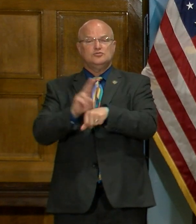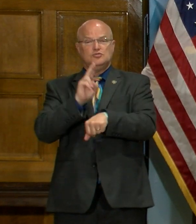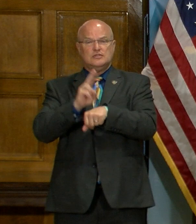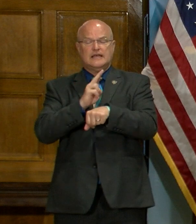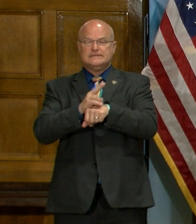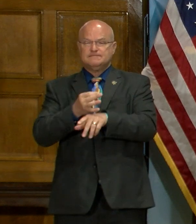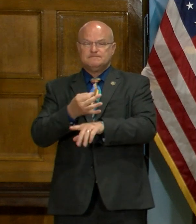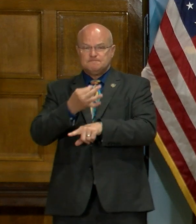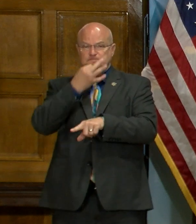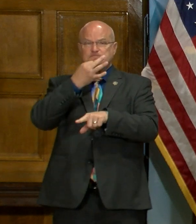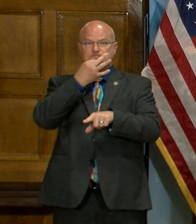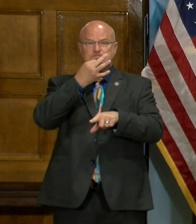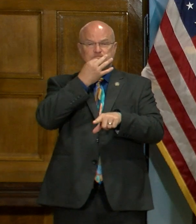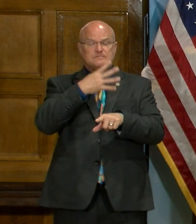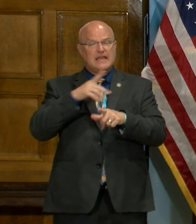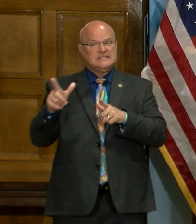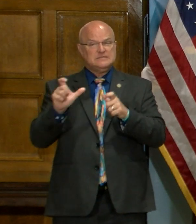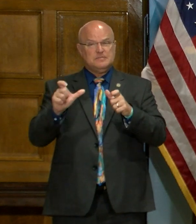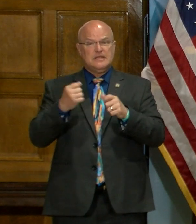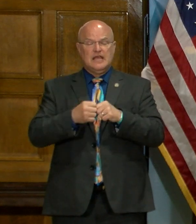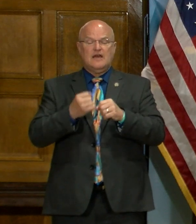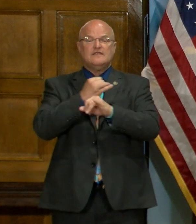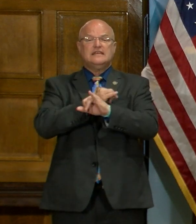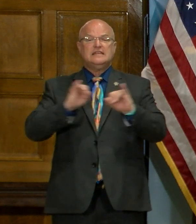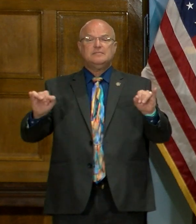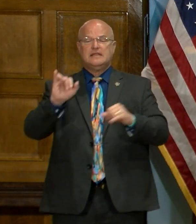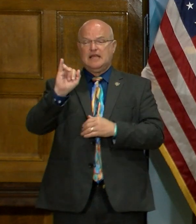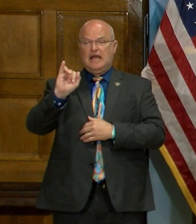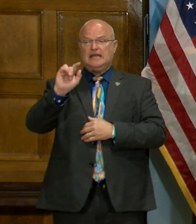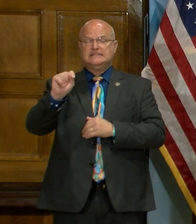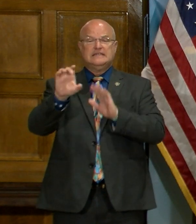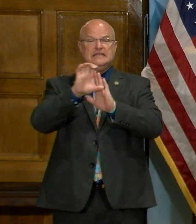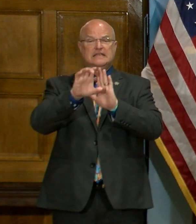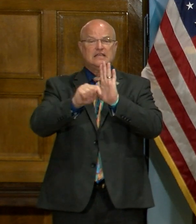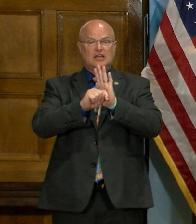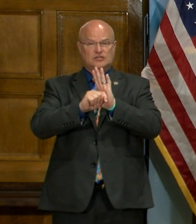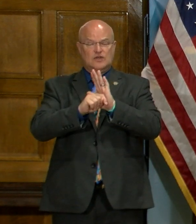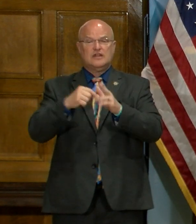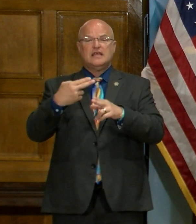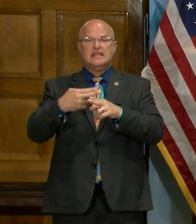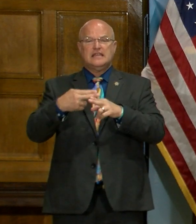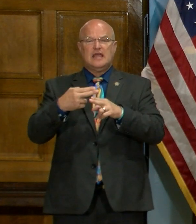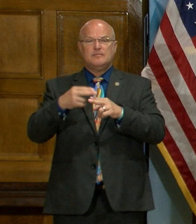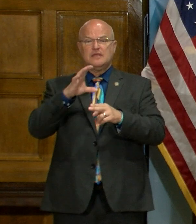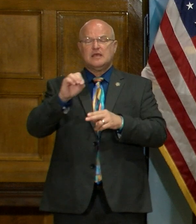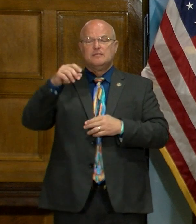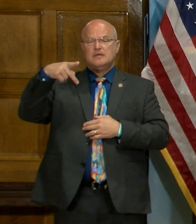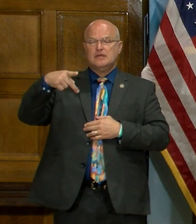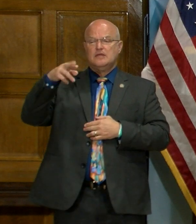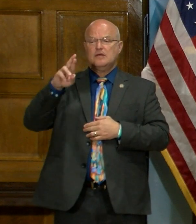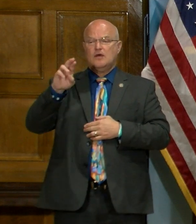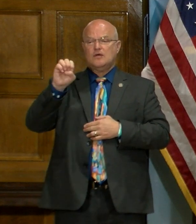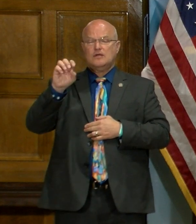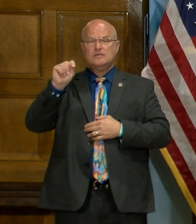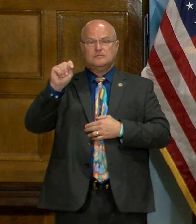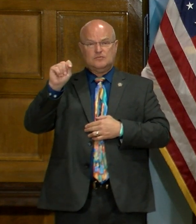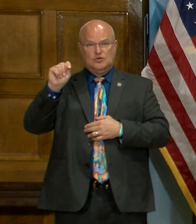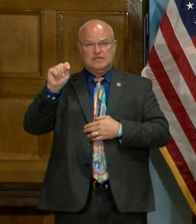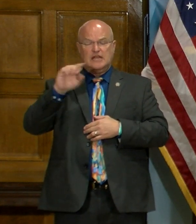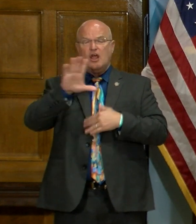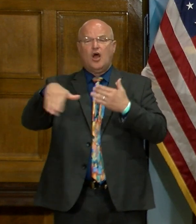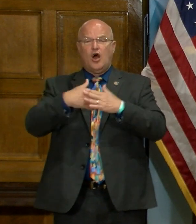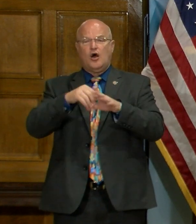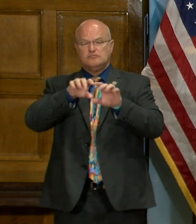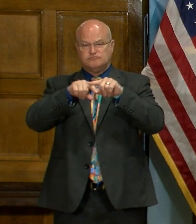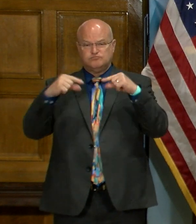the expertise and speed of an independent IT contractor, and the name of that company is Protec. And they're all part of